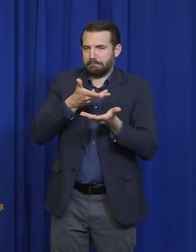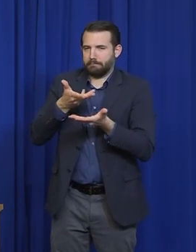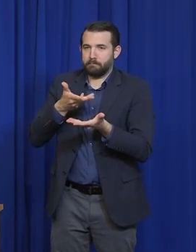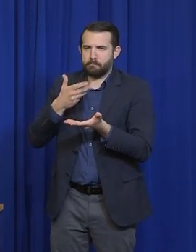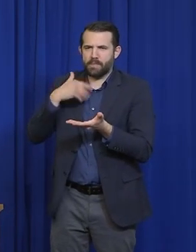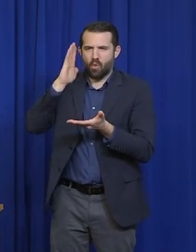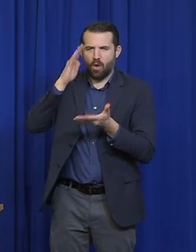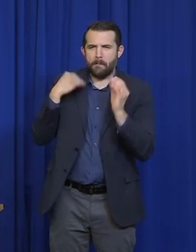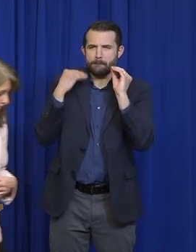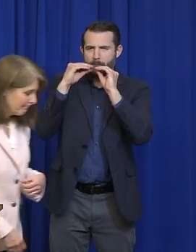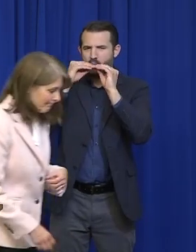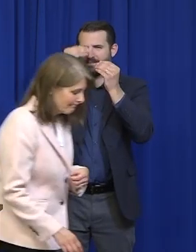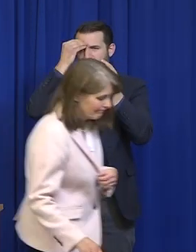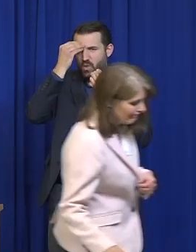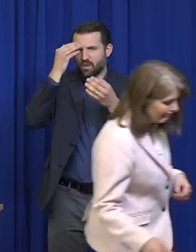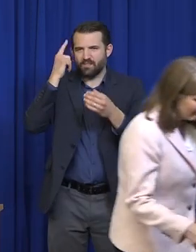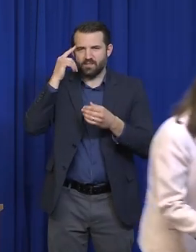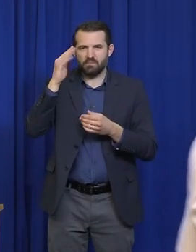shortly